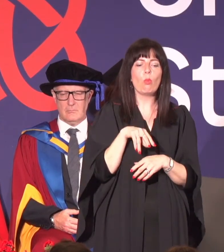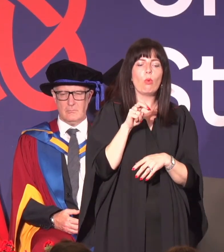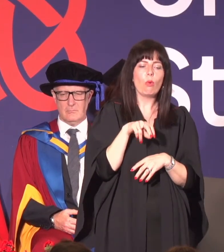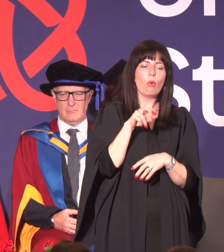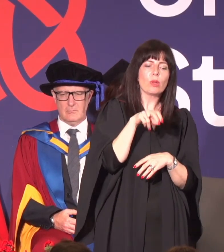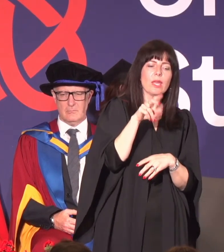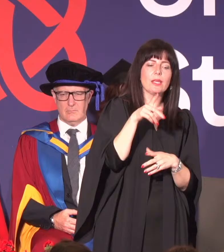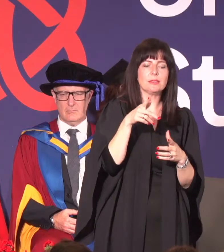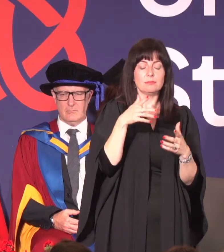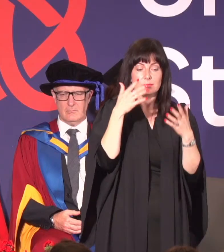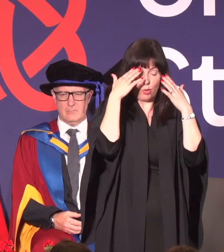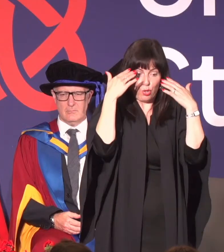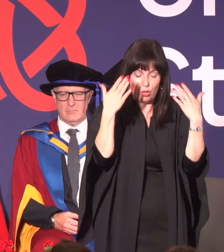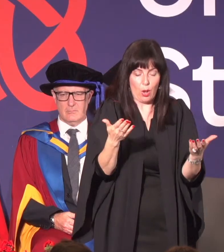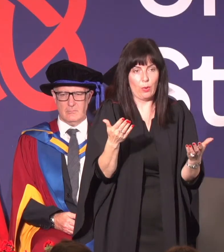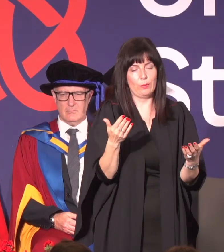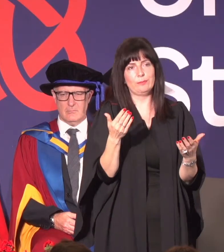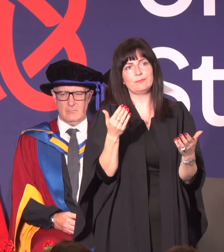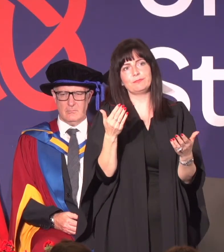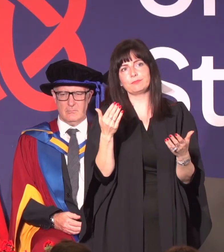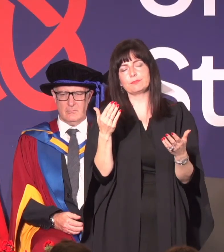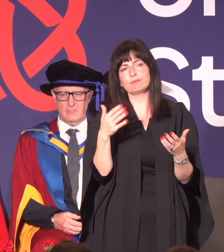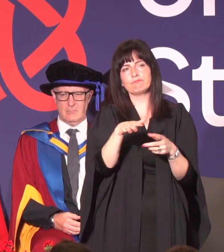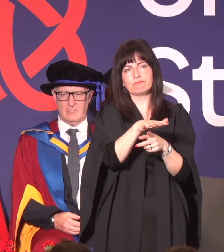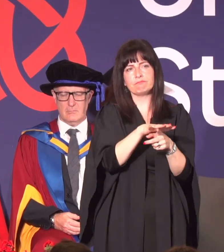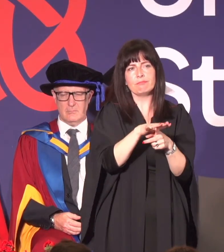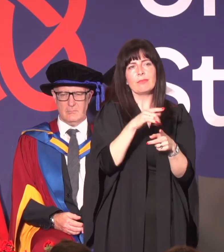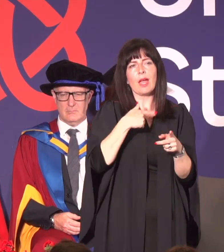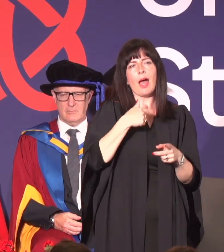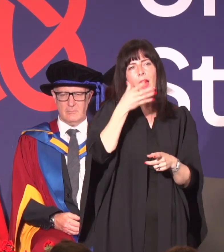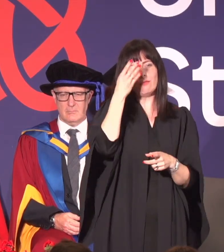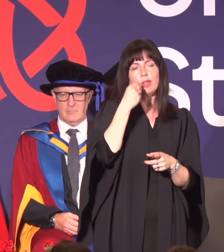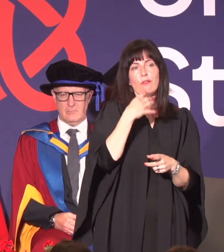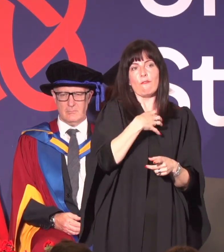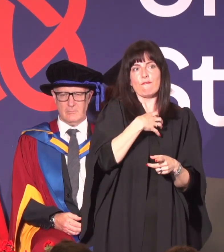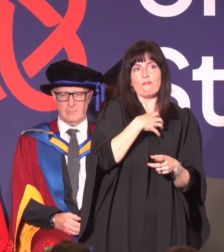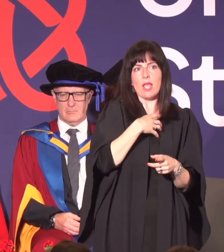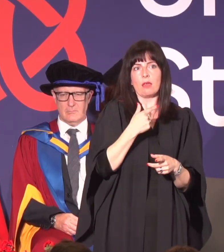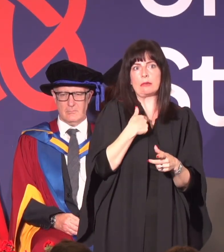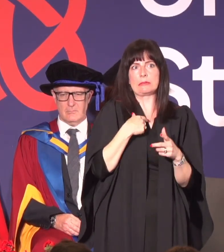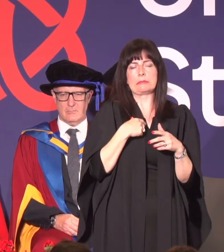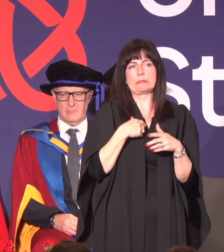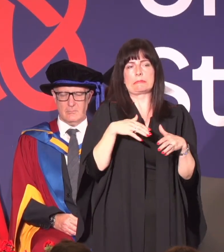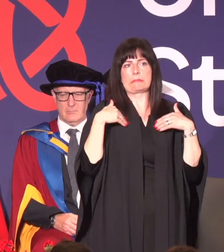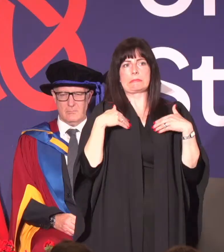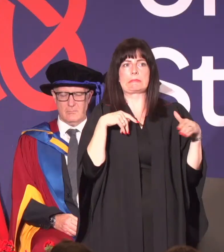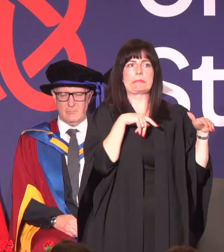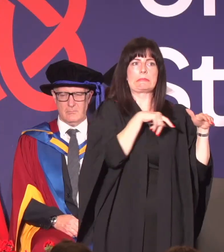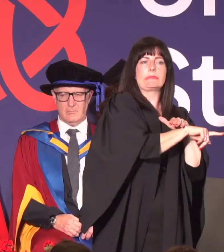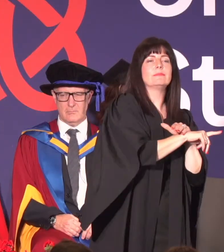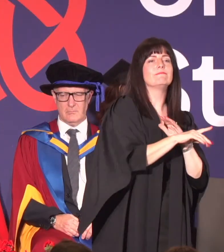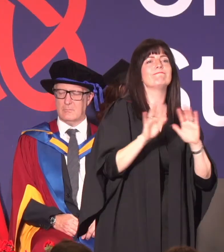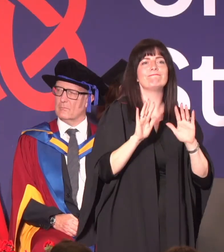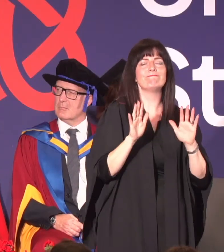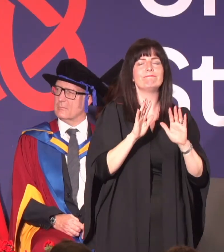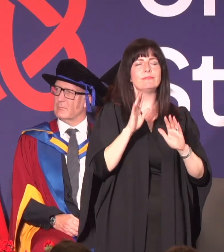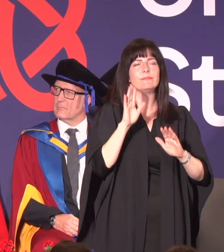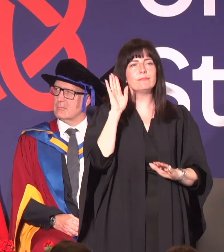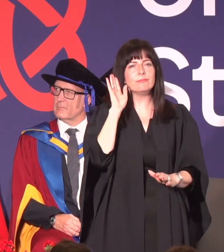unknown, often quite literally. I've learned that fear isn't something to run from, it's something to listen